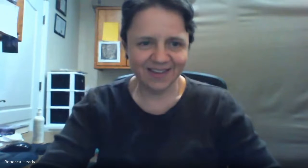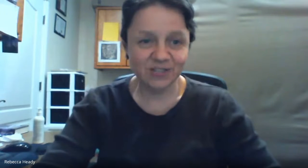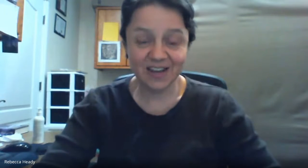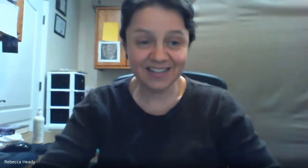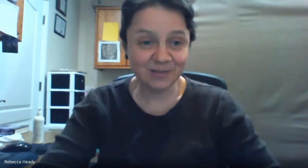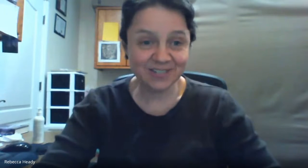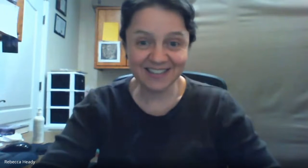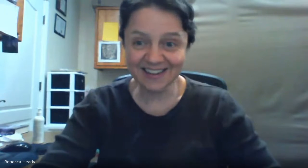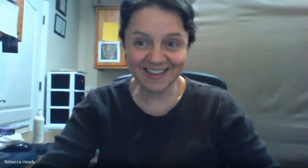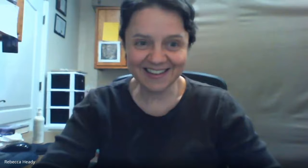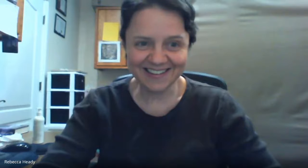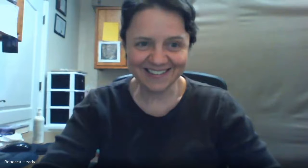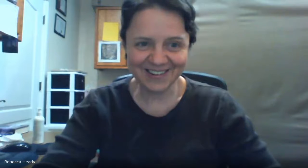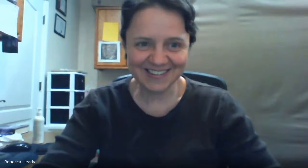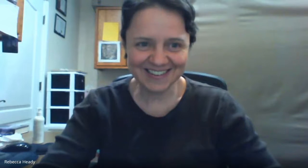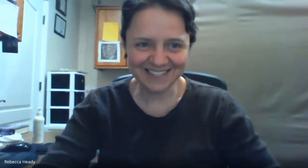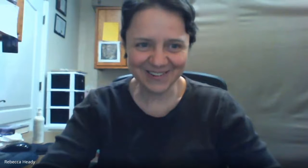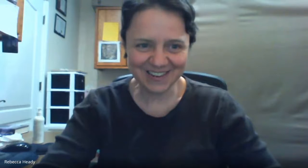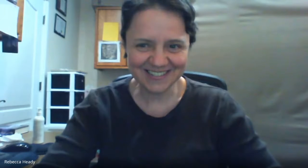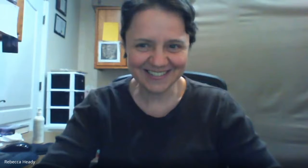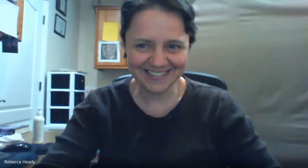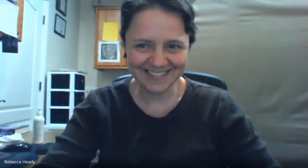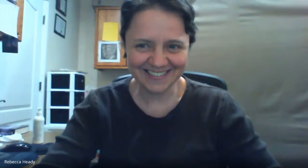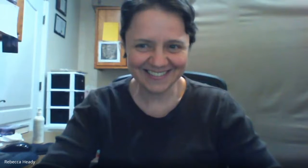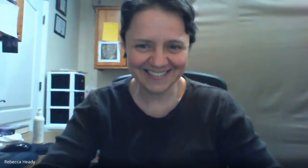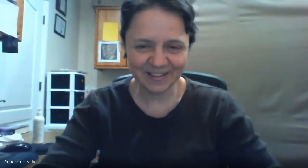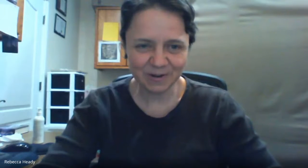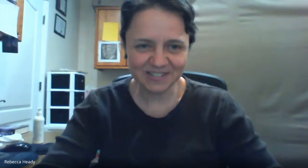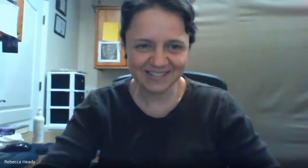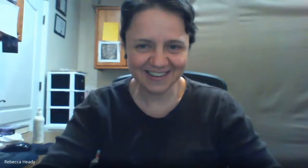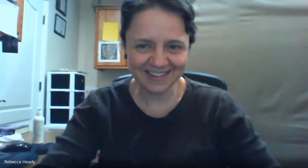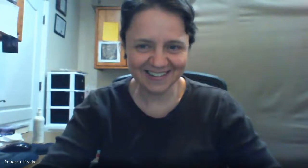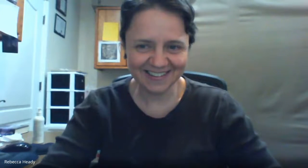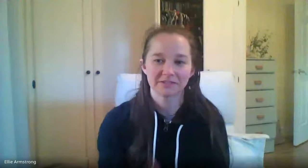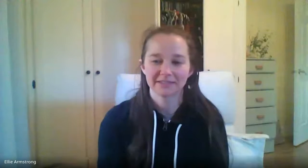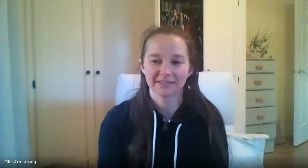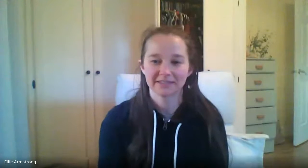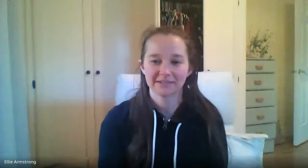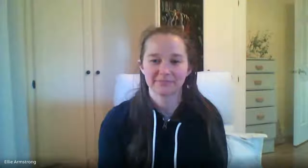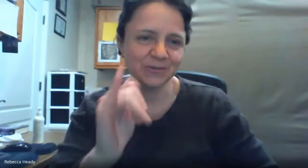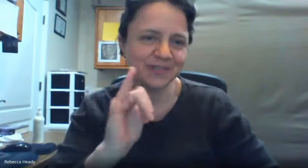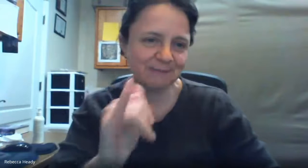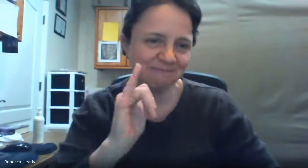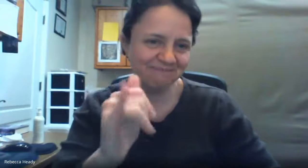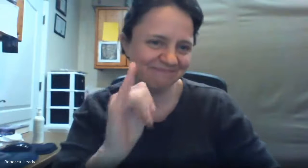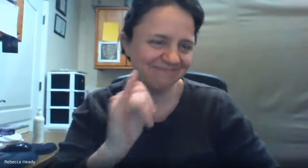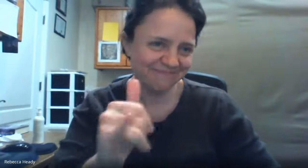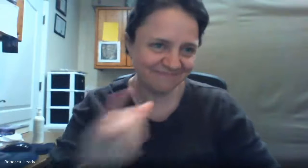Did you guys catch what she signed at the end? What did she sign? Were you watching? Ellie, what did she sign? You too. Same. Yep, you too. Same.